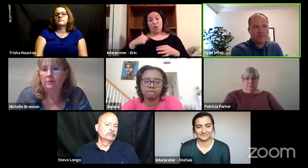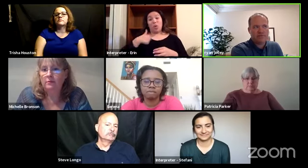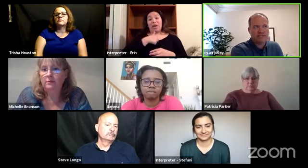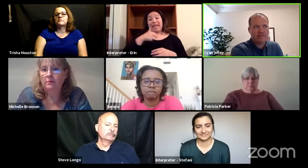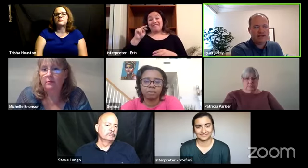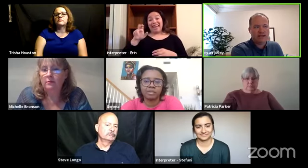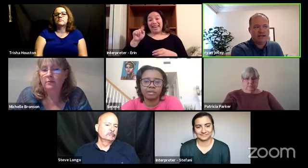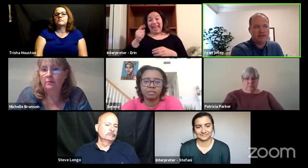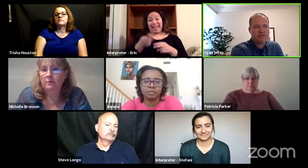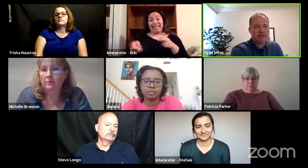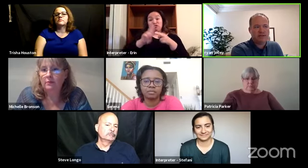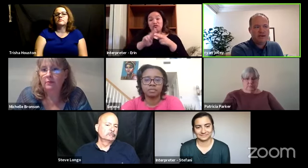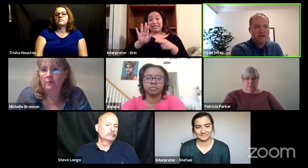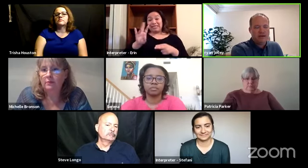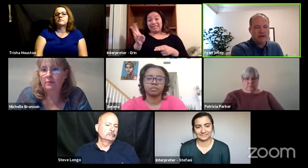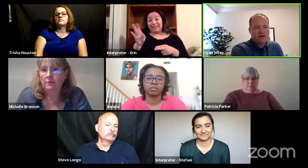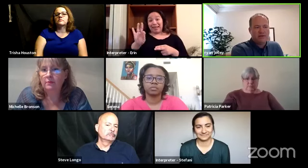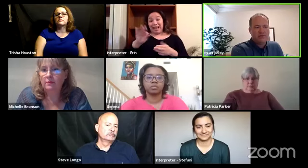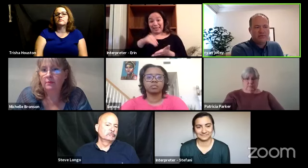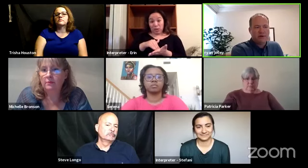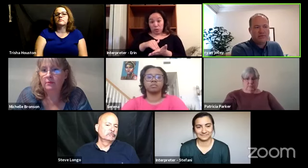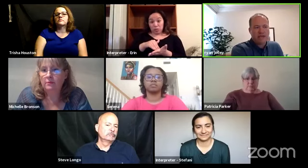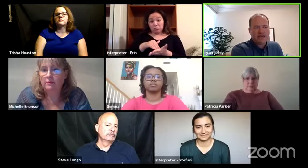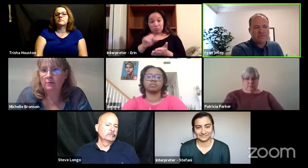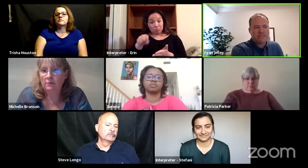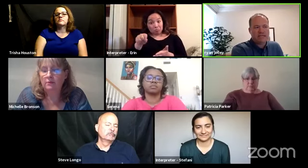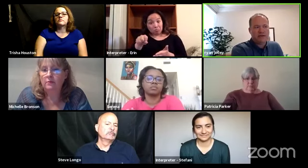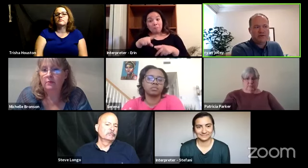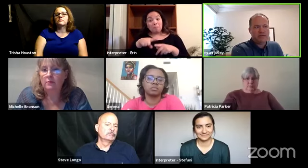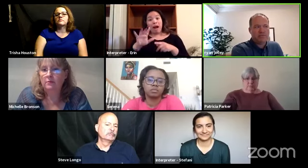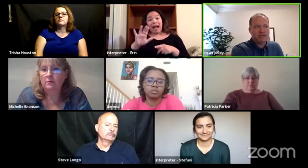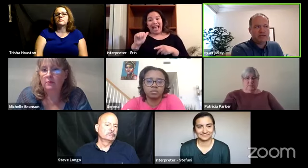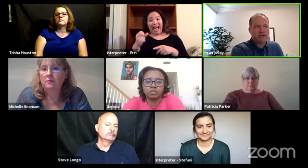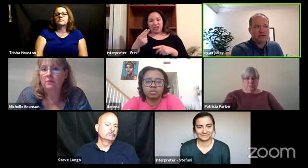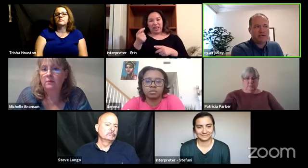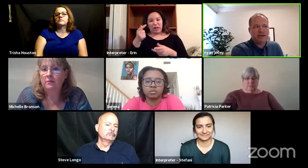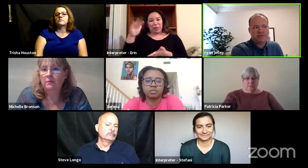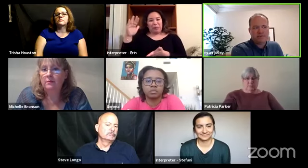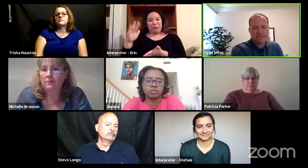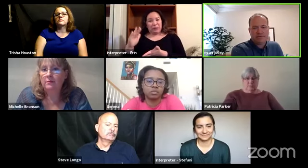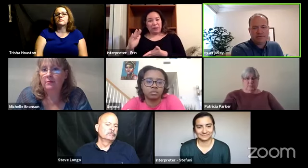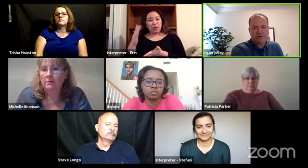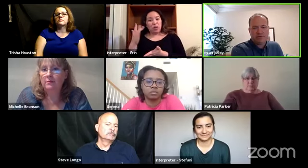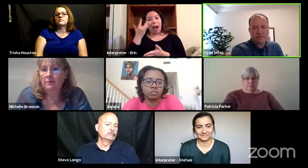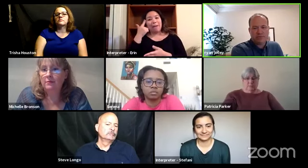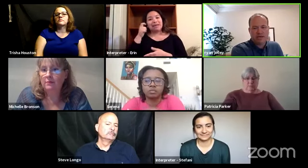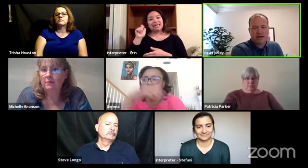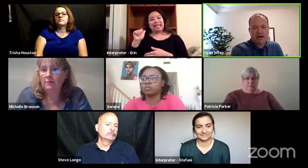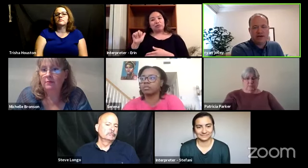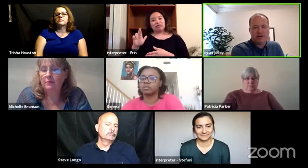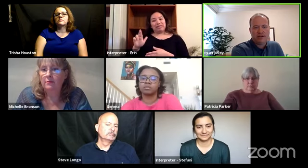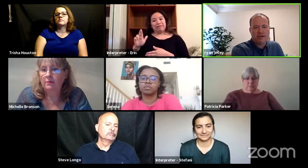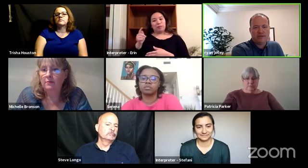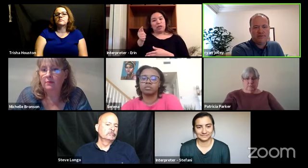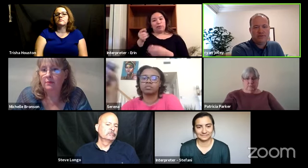profit of 79,000, but our cash was down a little bit because our accounts receivable were a little bit higher at the end of the